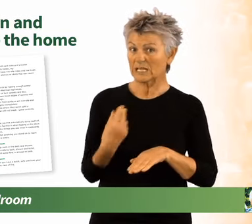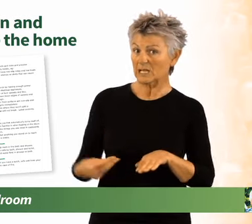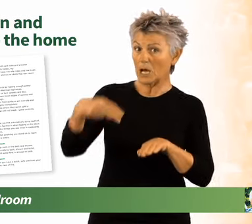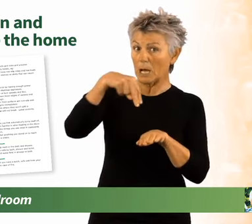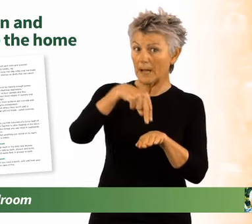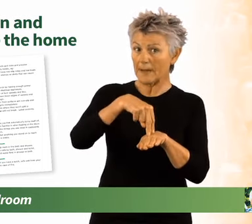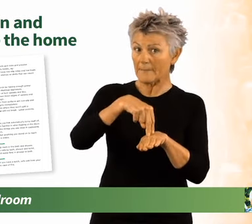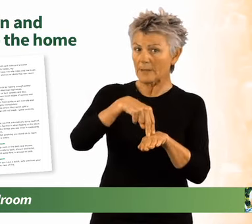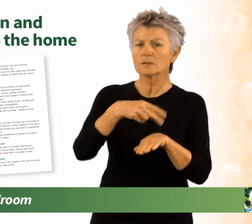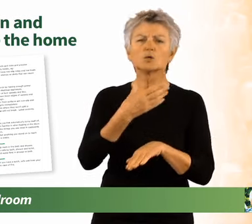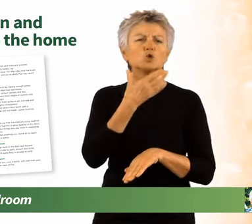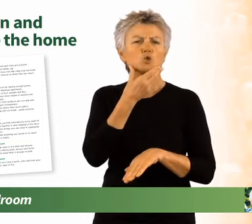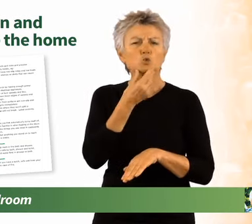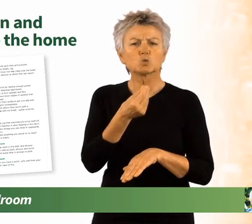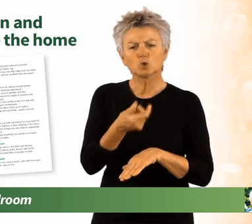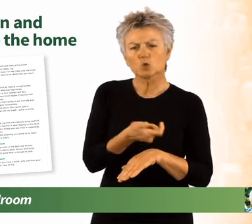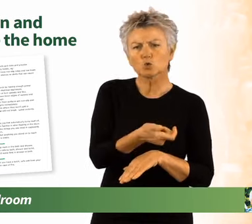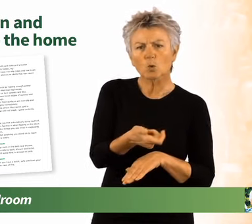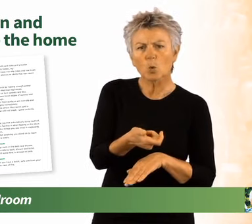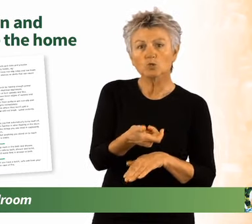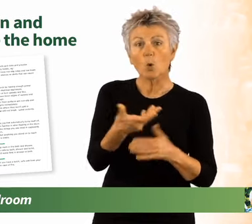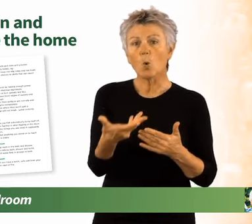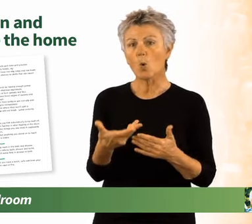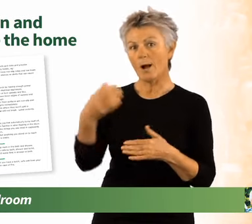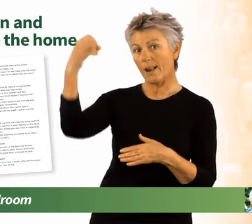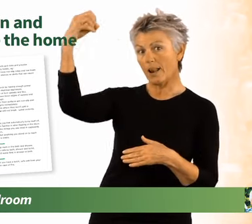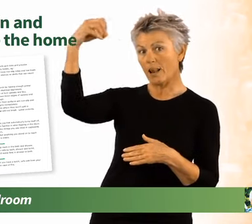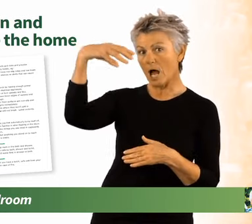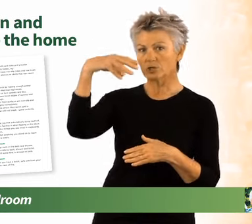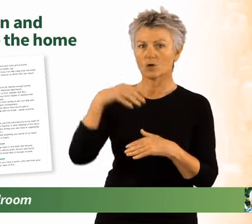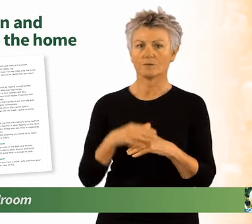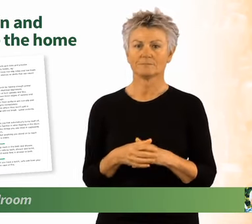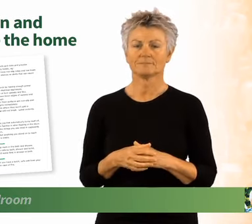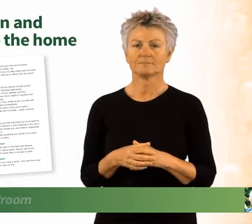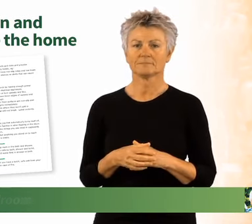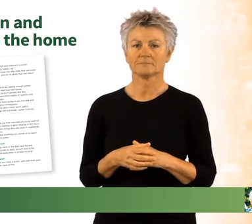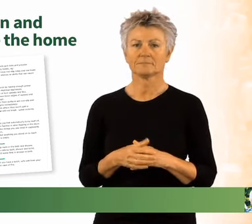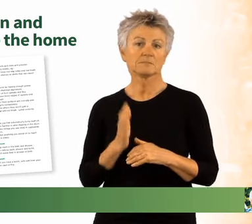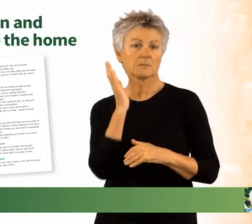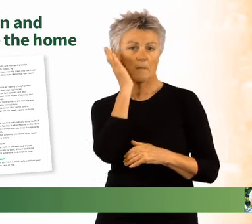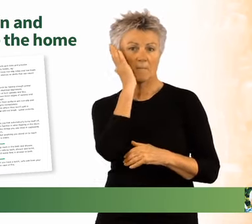Turn on a light or use a torch if you have to get up in the night.